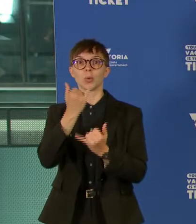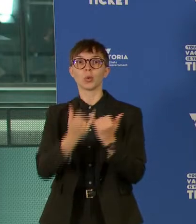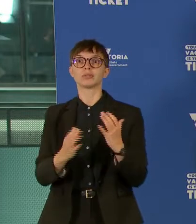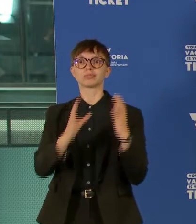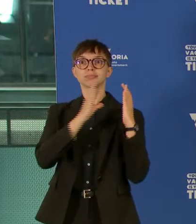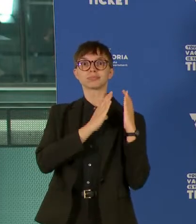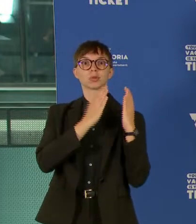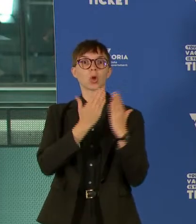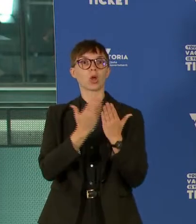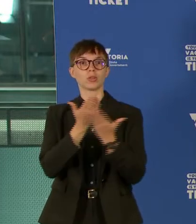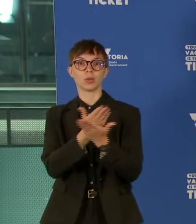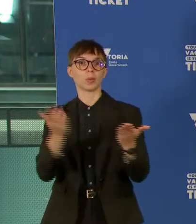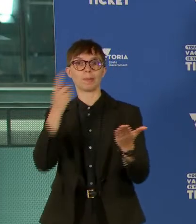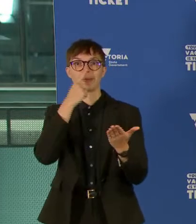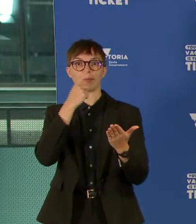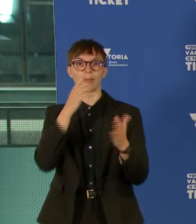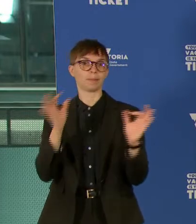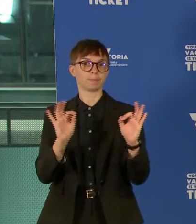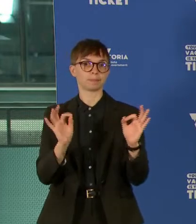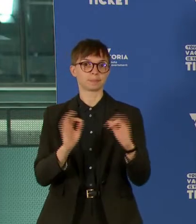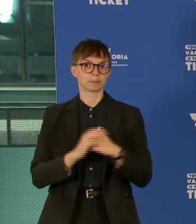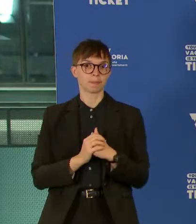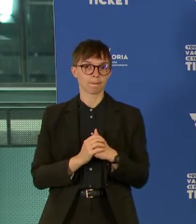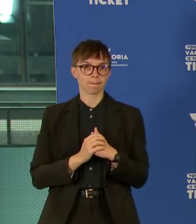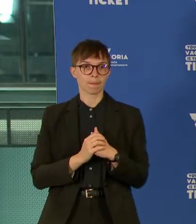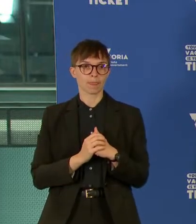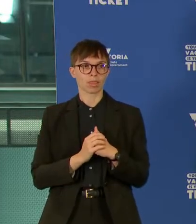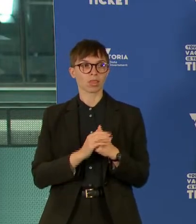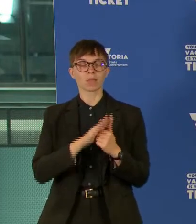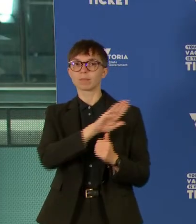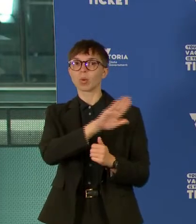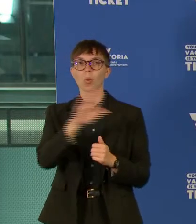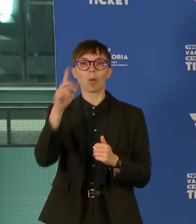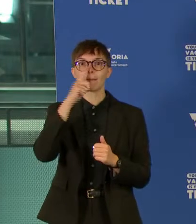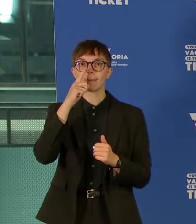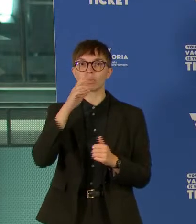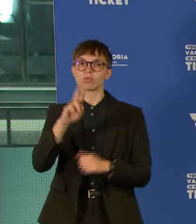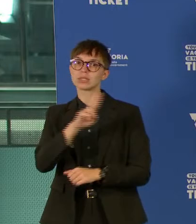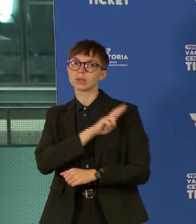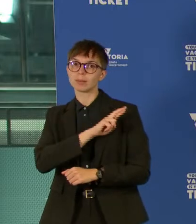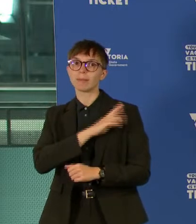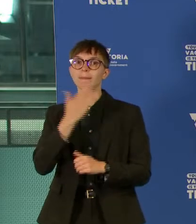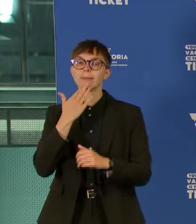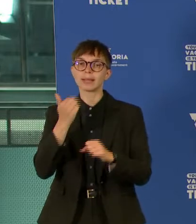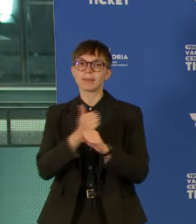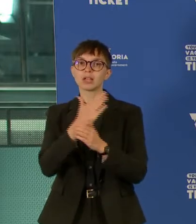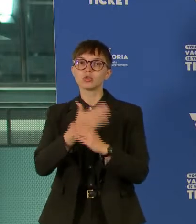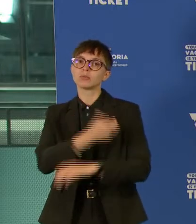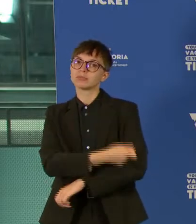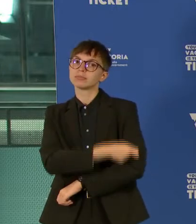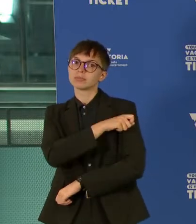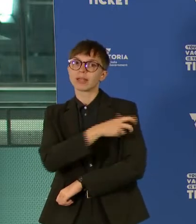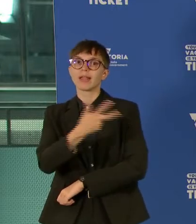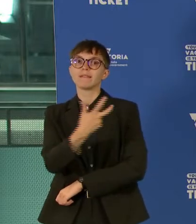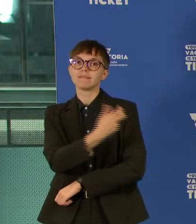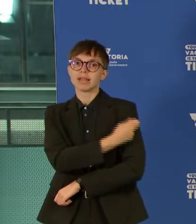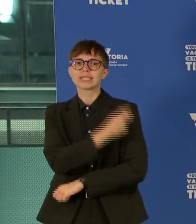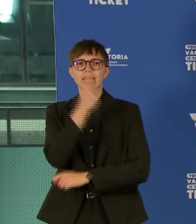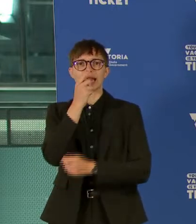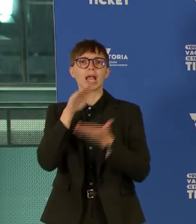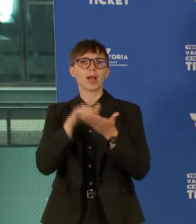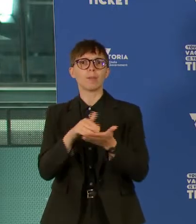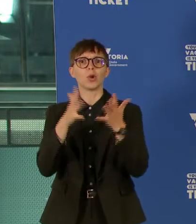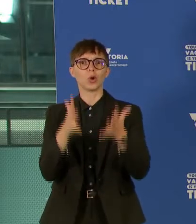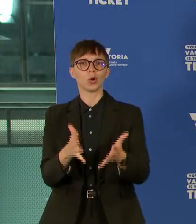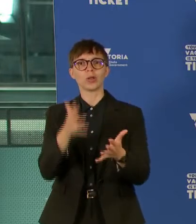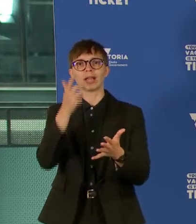on our health system by staying up to date with our vaccination status. So that's the way